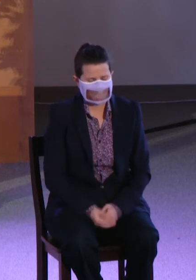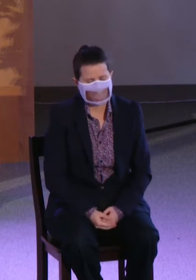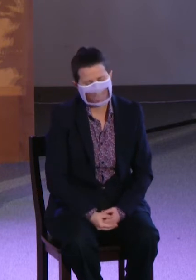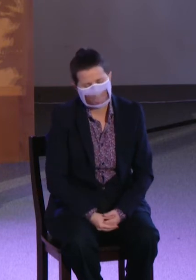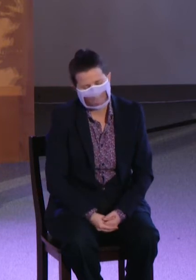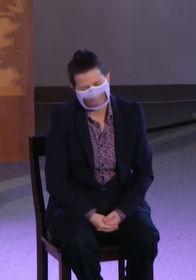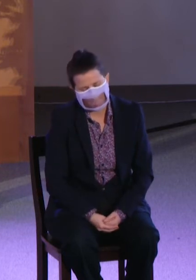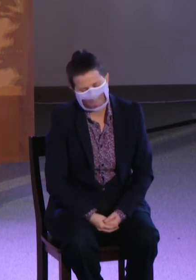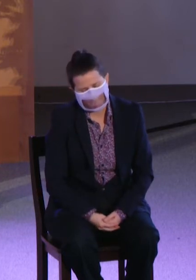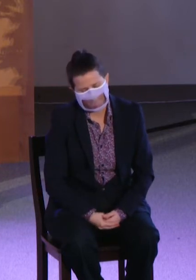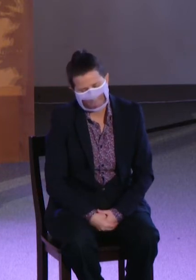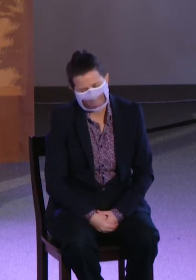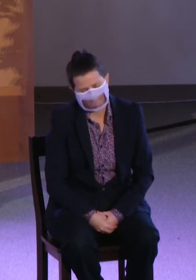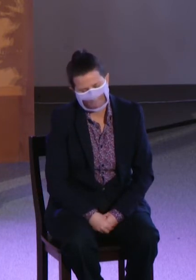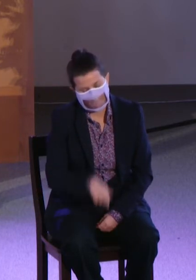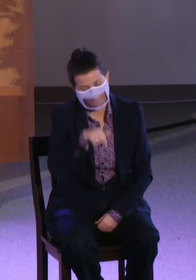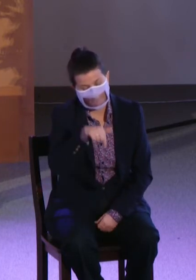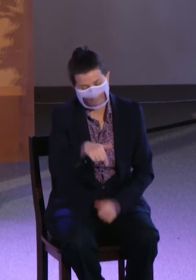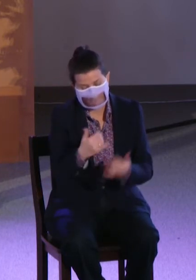This perfect moment is perfect.